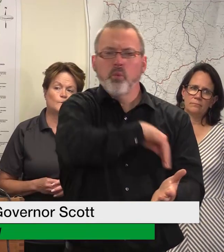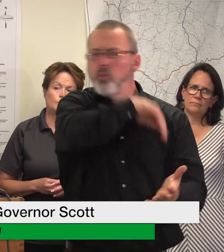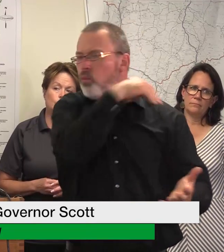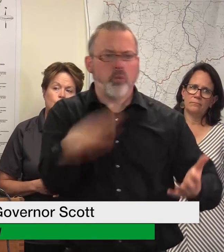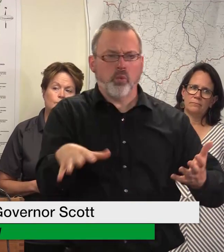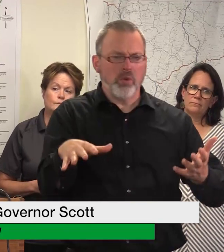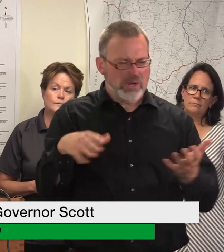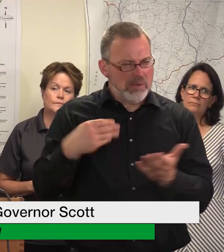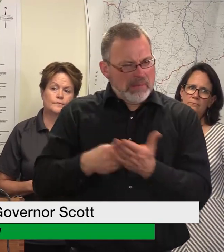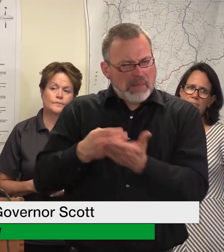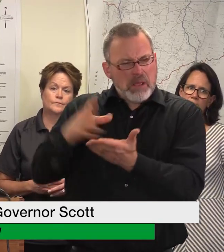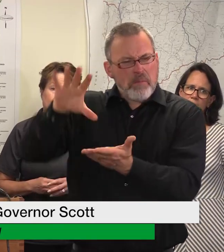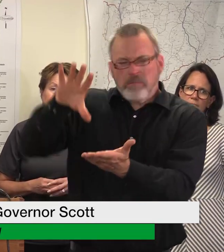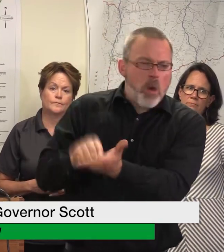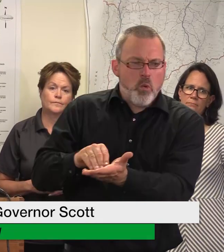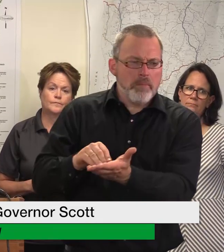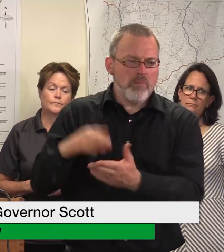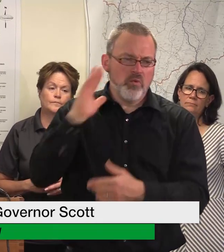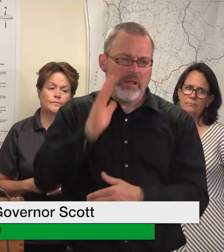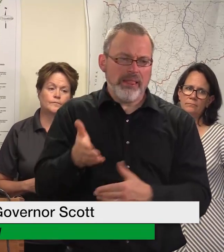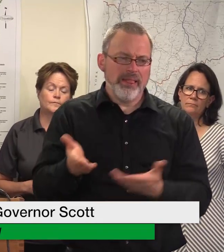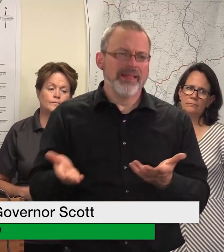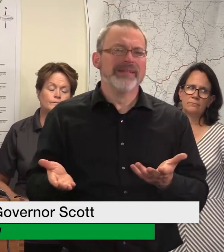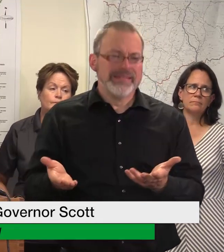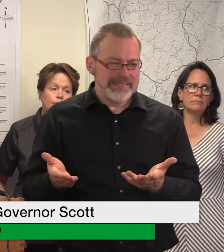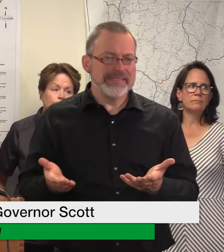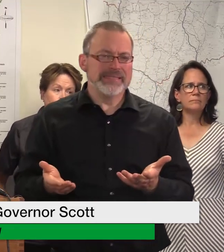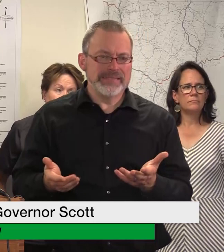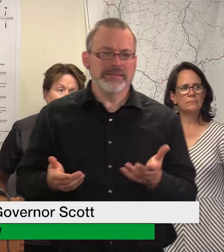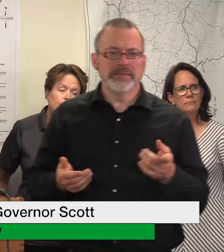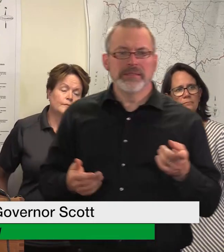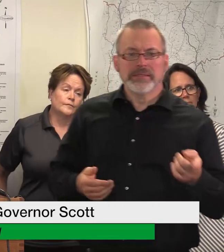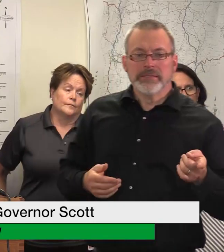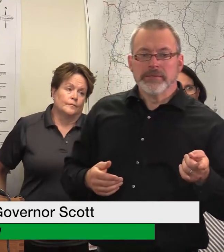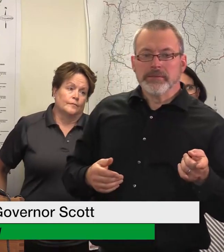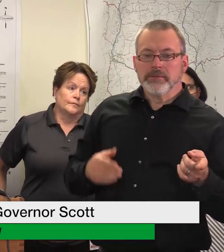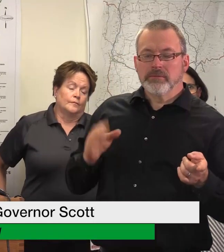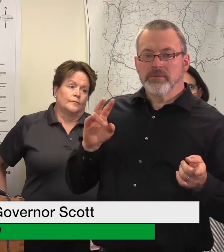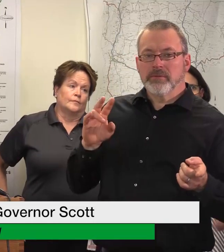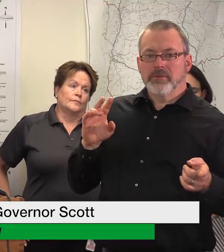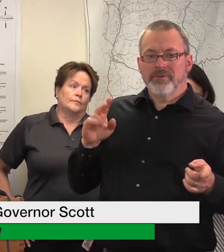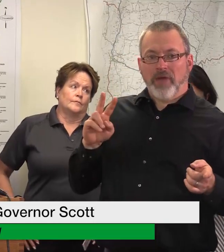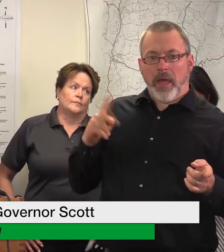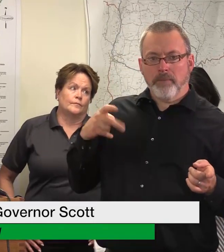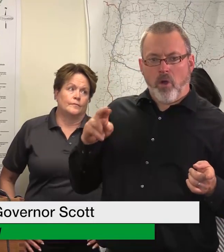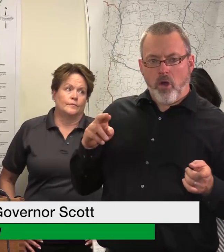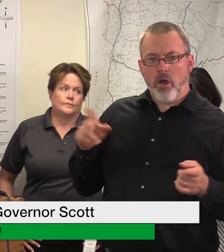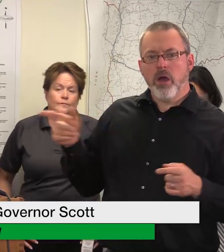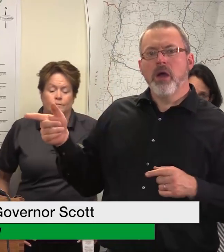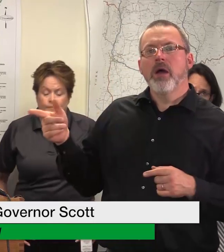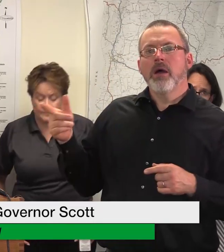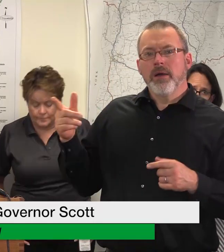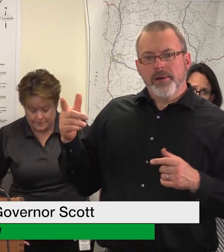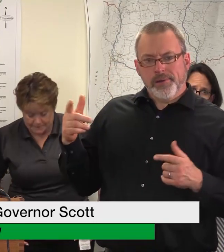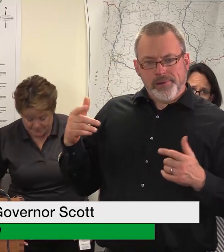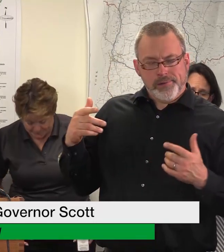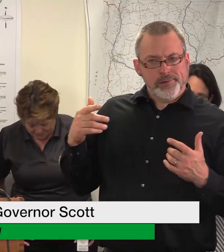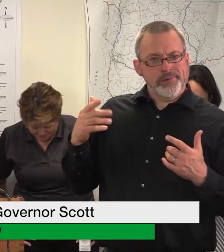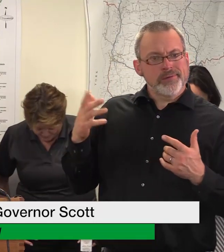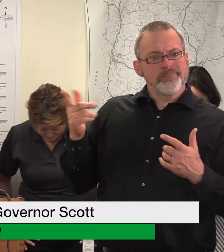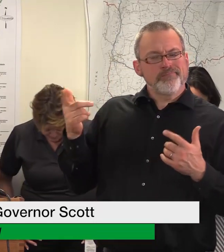have on our plate right now. And as you look at all the options that the administration has to provide financial assistance,